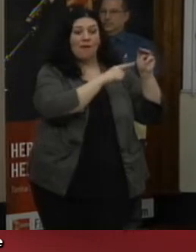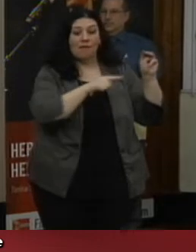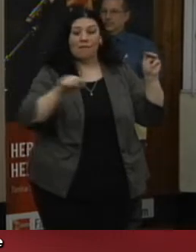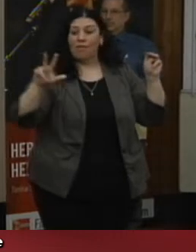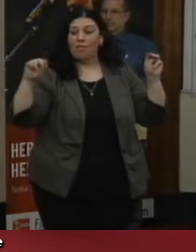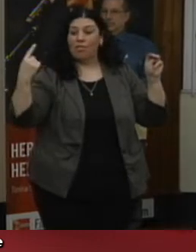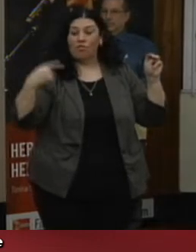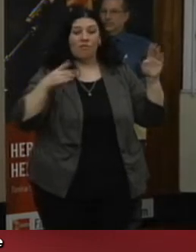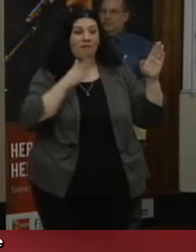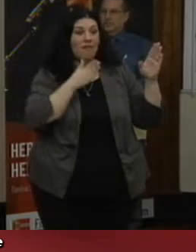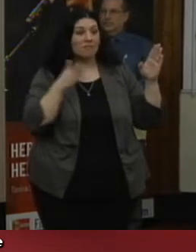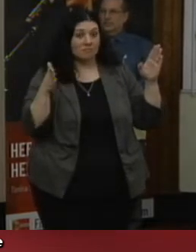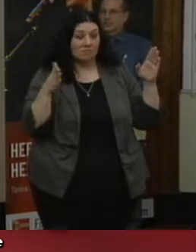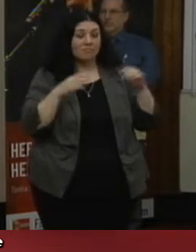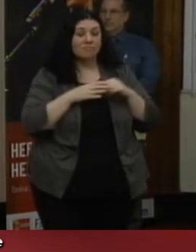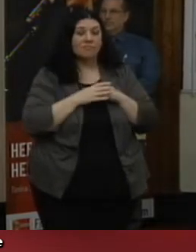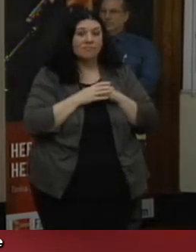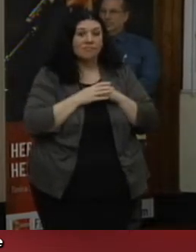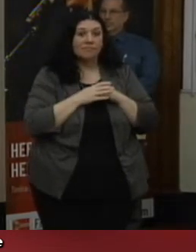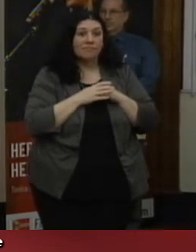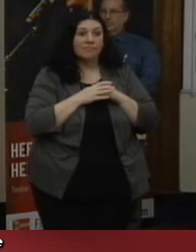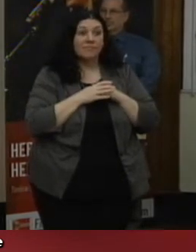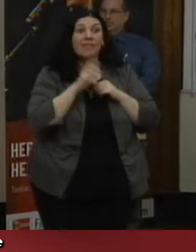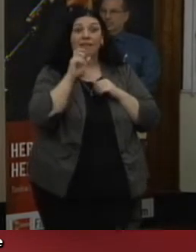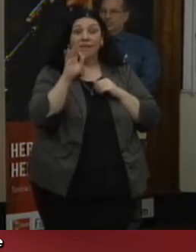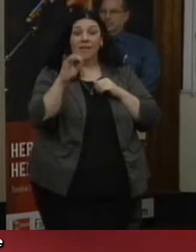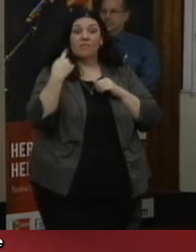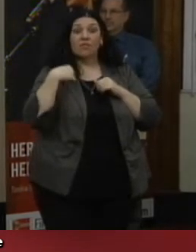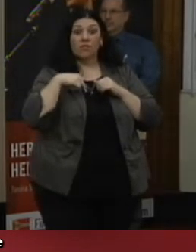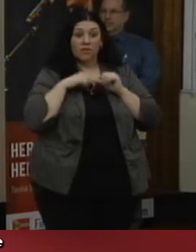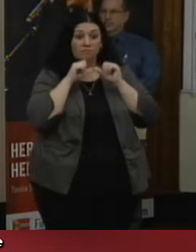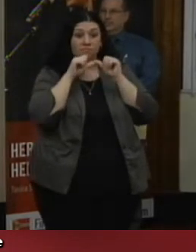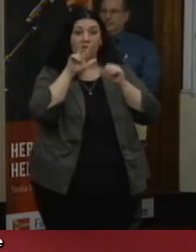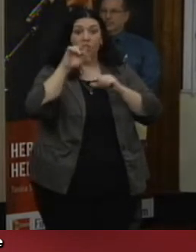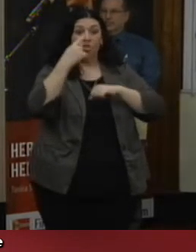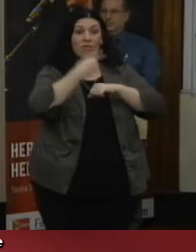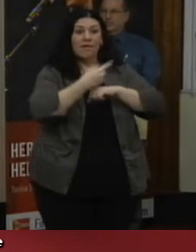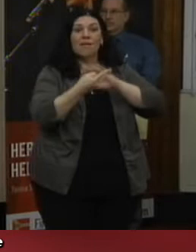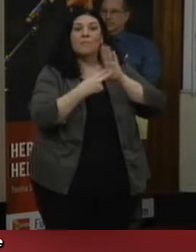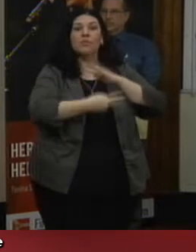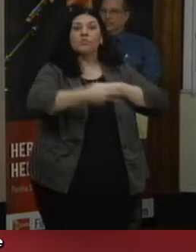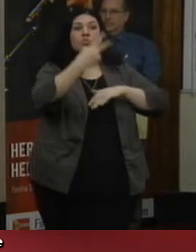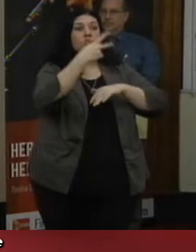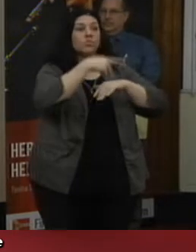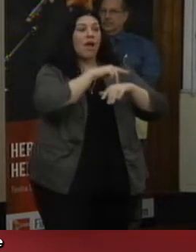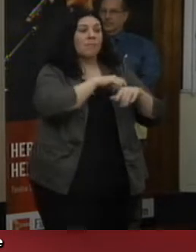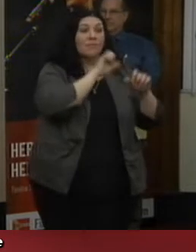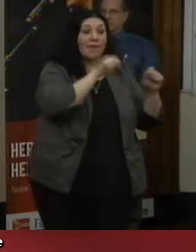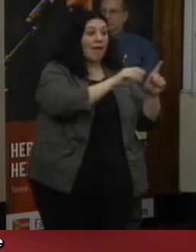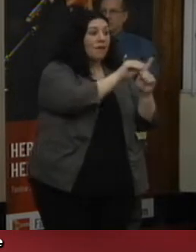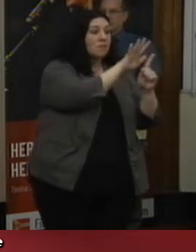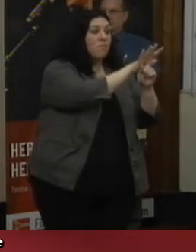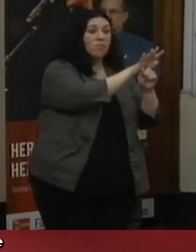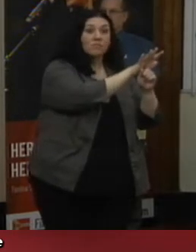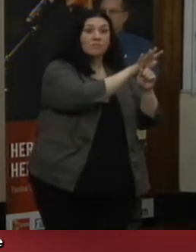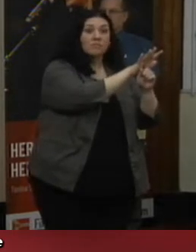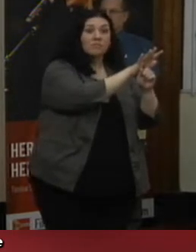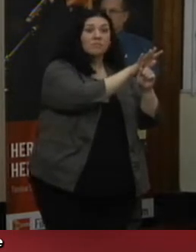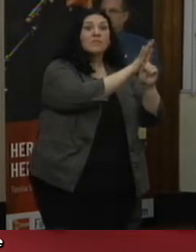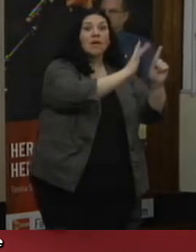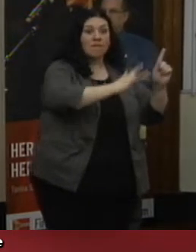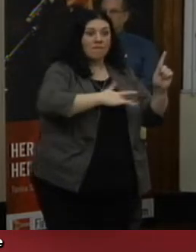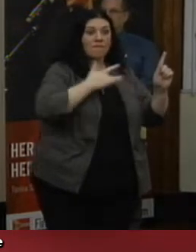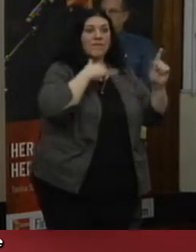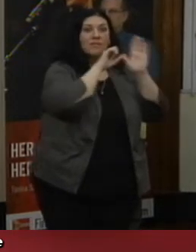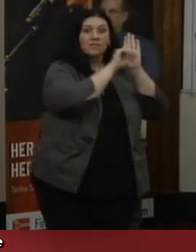30 days covers 2 incubation periods for the COVID-19 virus. That's the